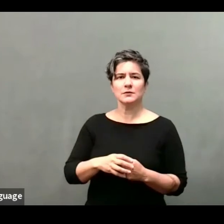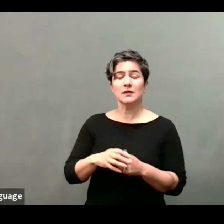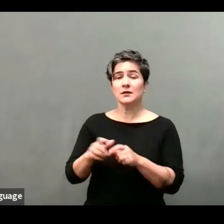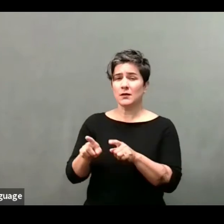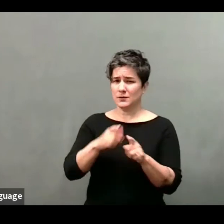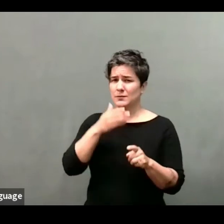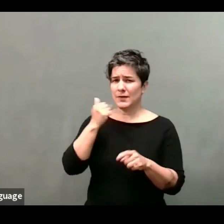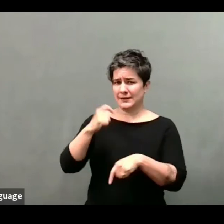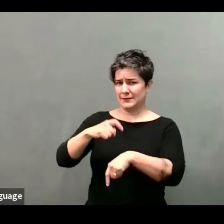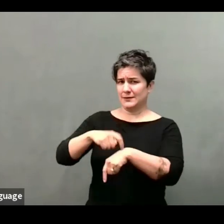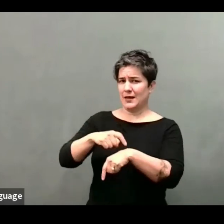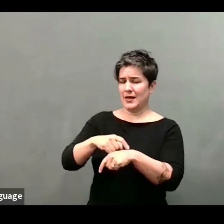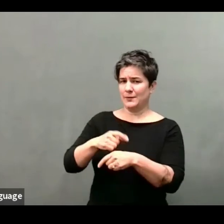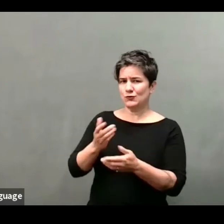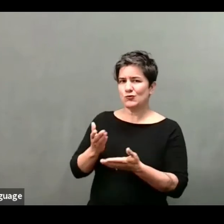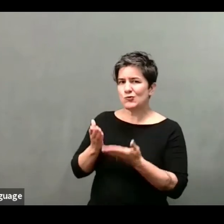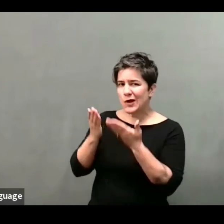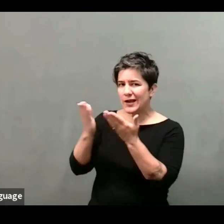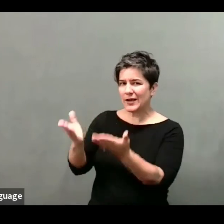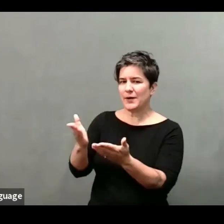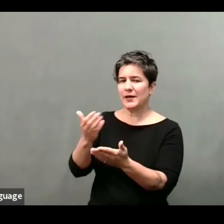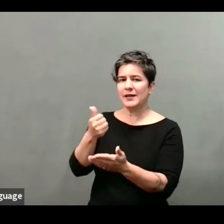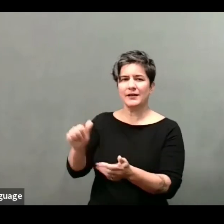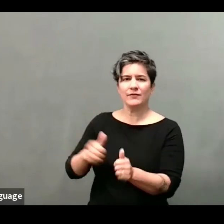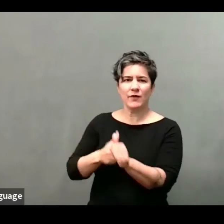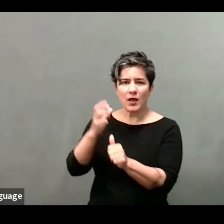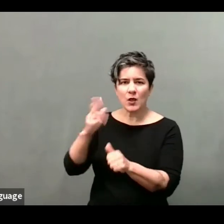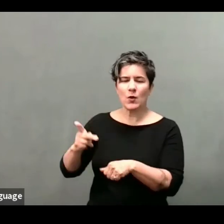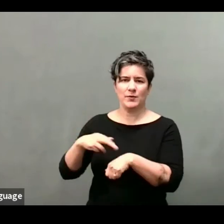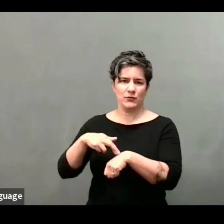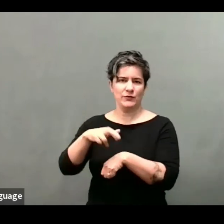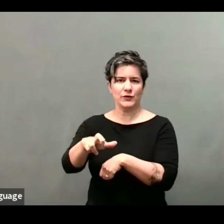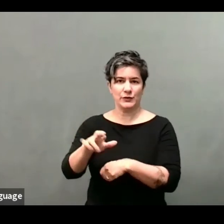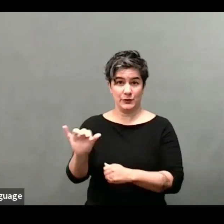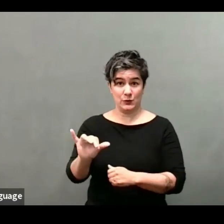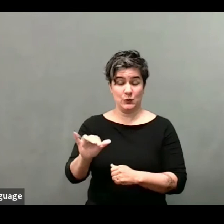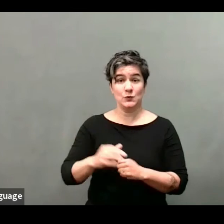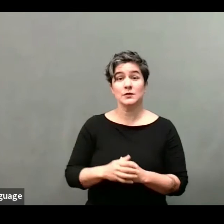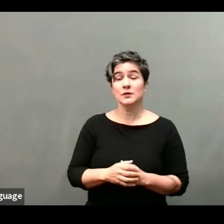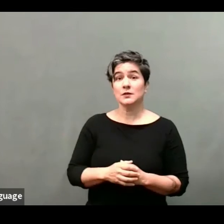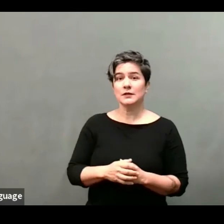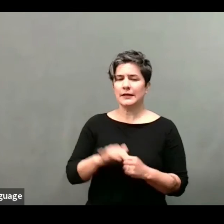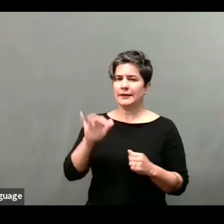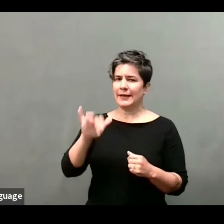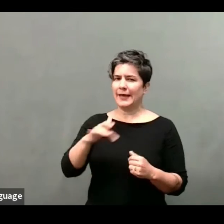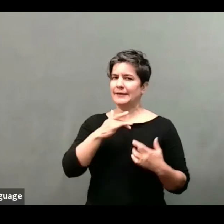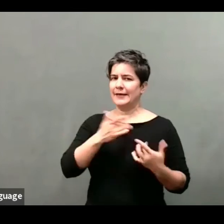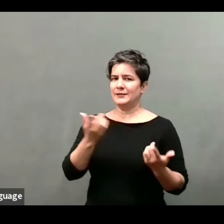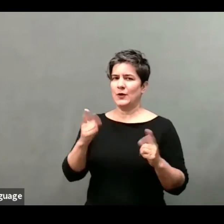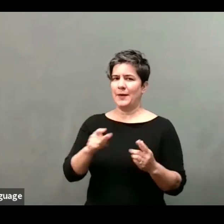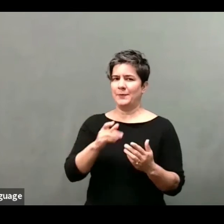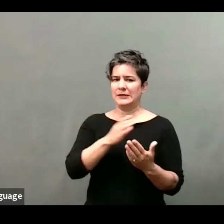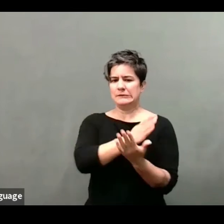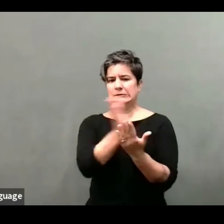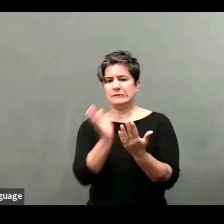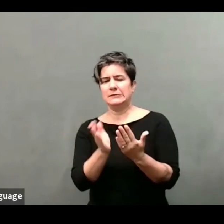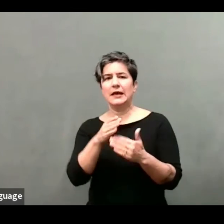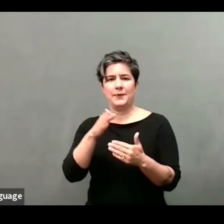in the best position to recommend any follow-up or referrals. So typically that's done at the very end so